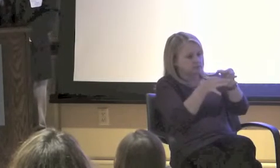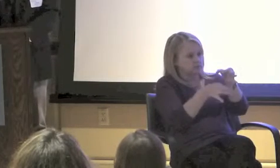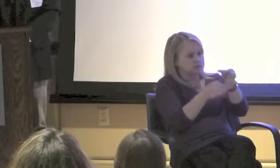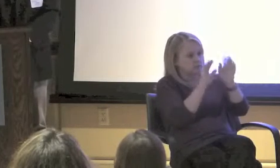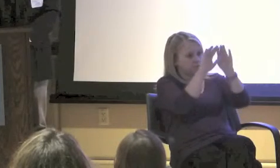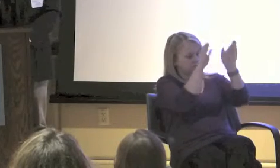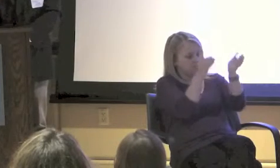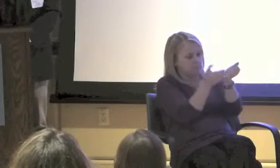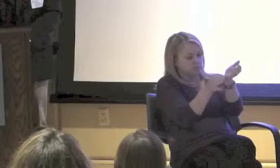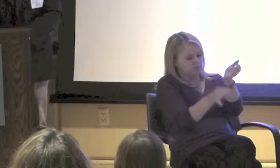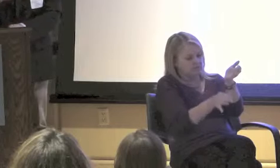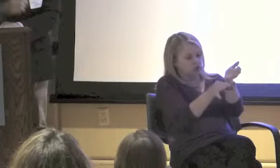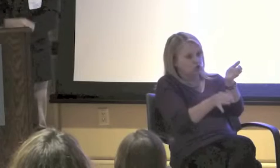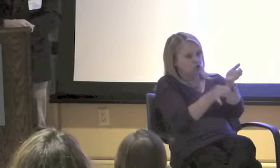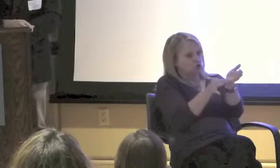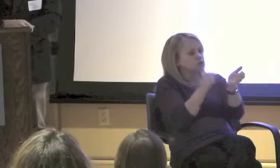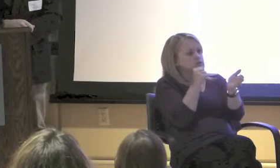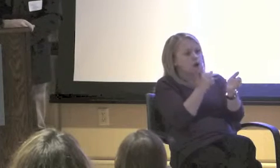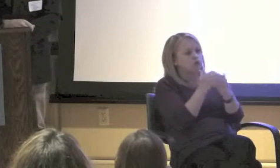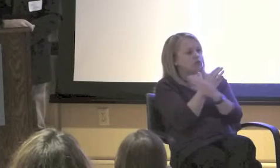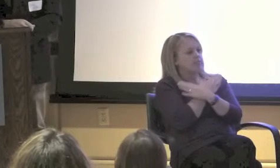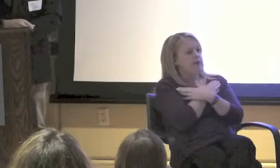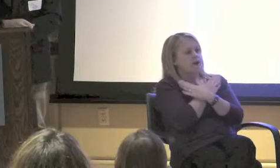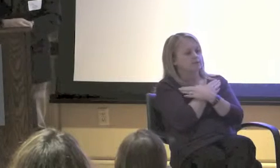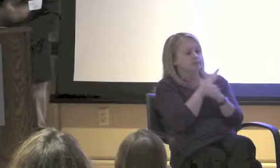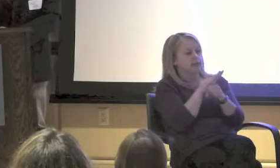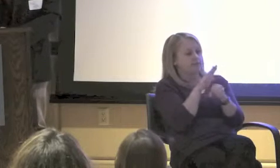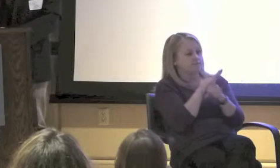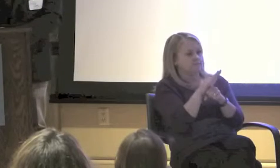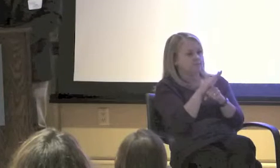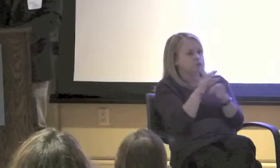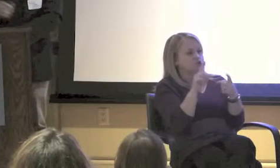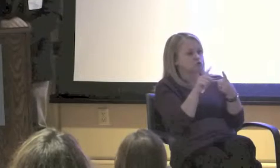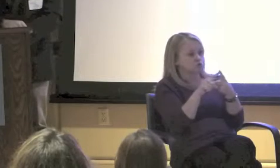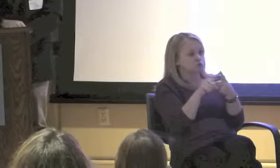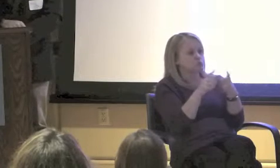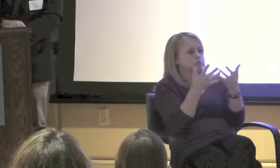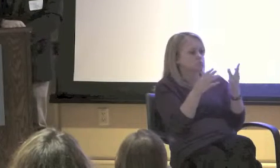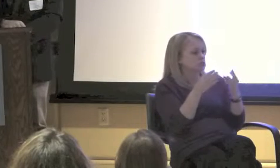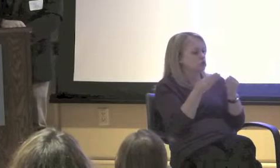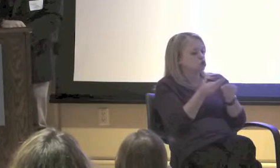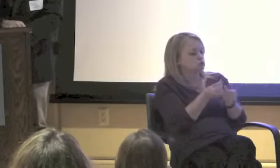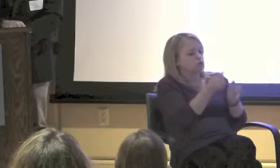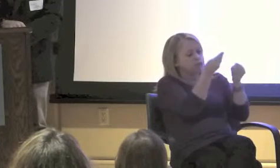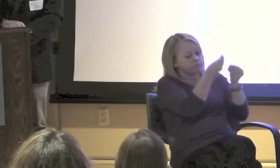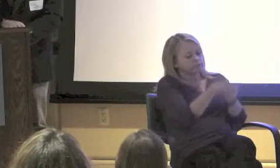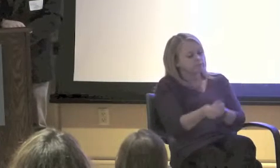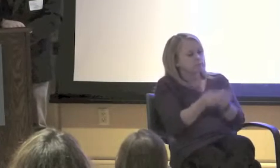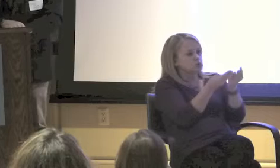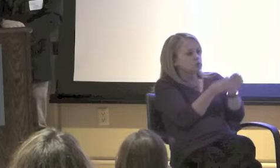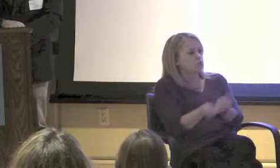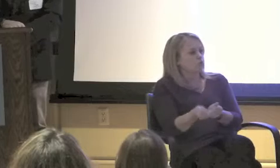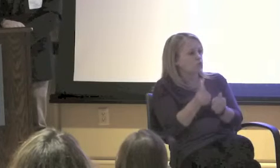neck won't relax enough to allow the urine to flow out.